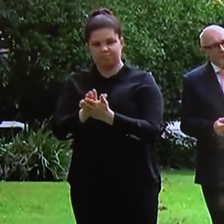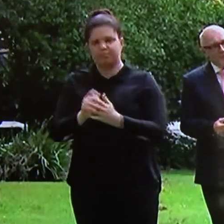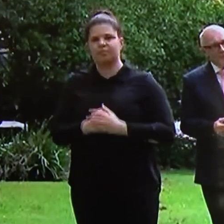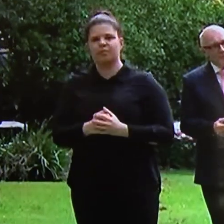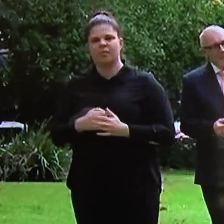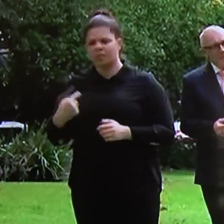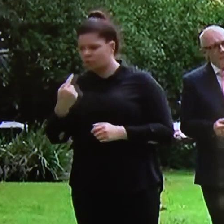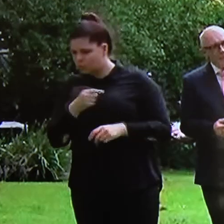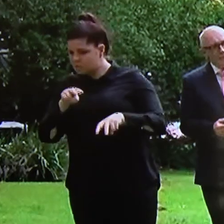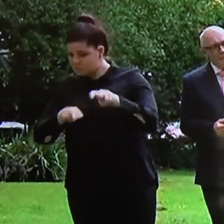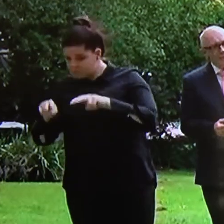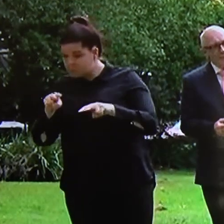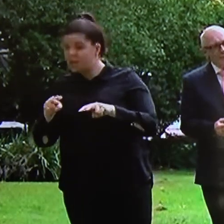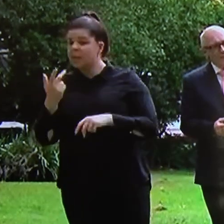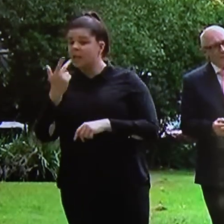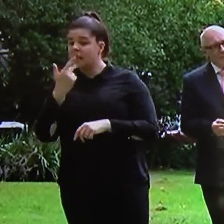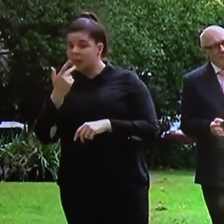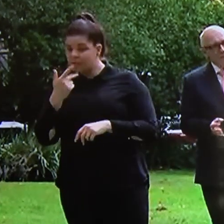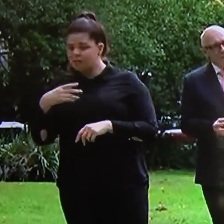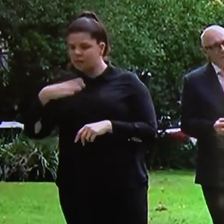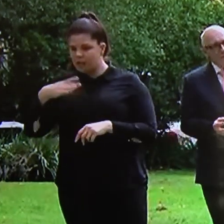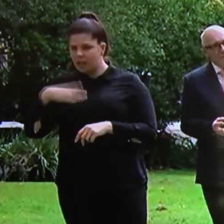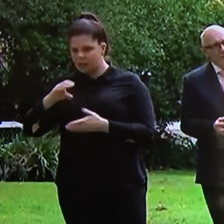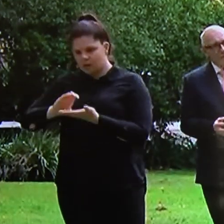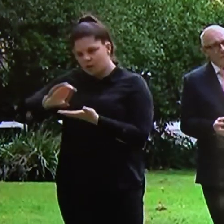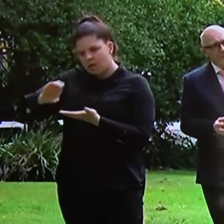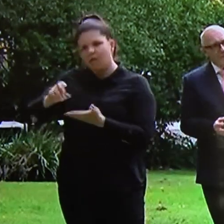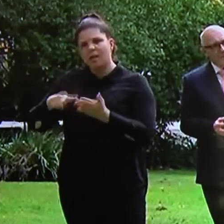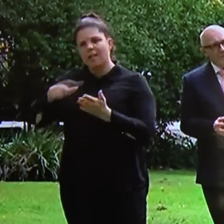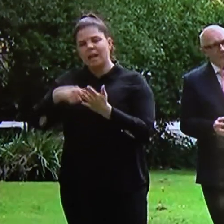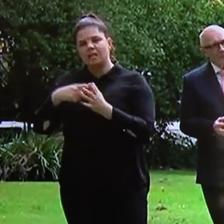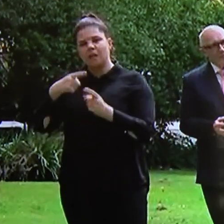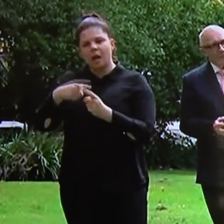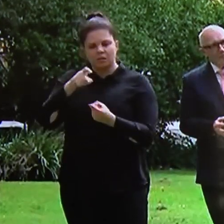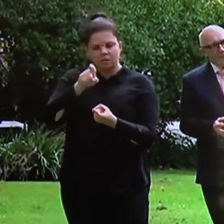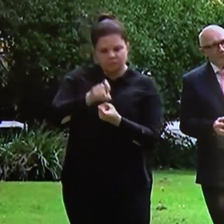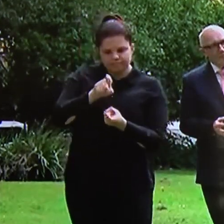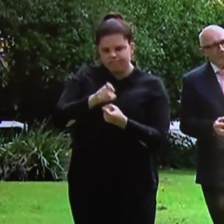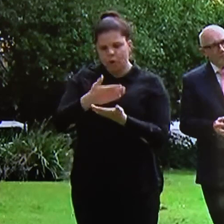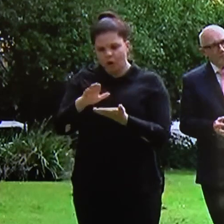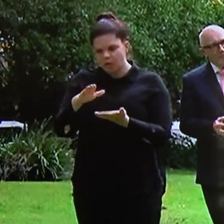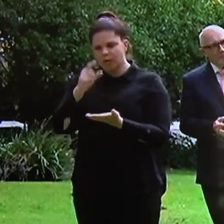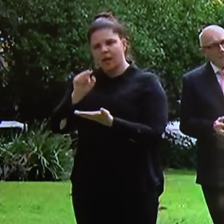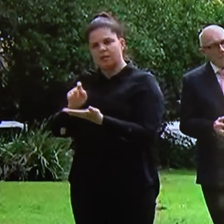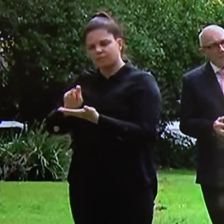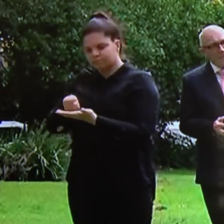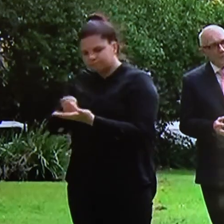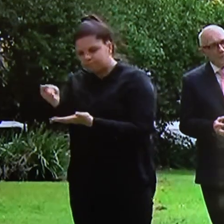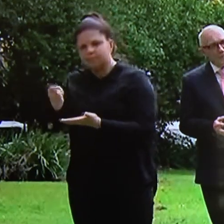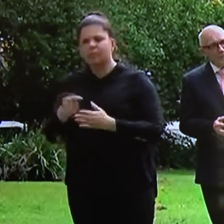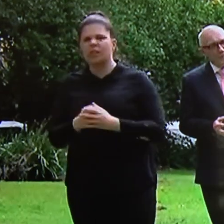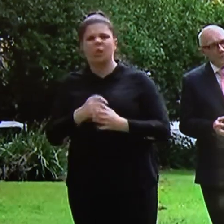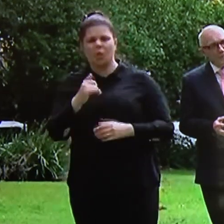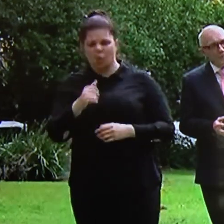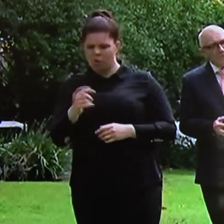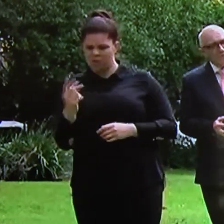applicable, to the landlord. In circumstances where a mediation is unable to be reached, then we